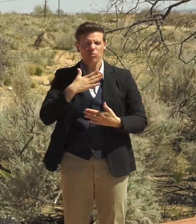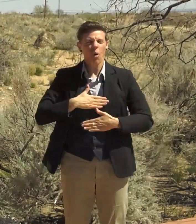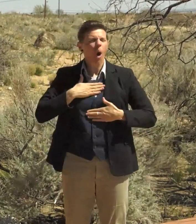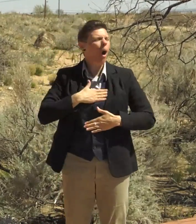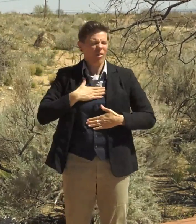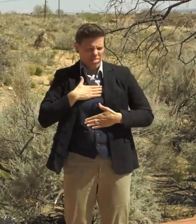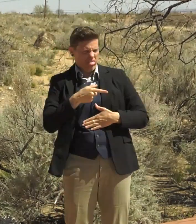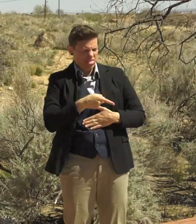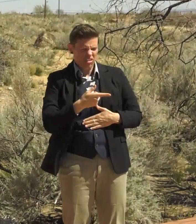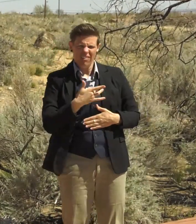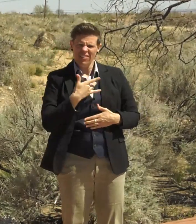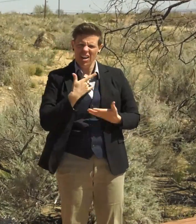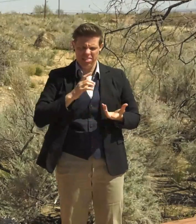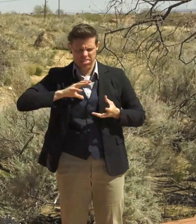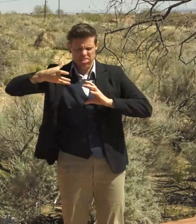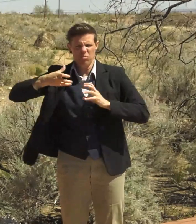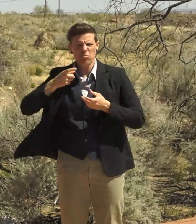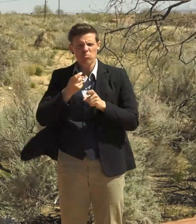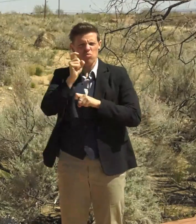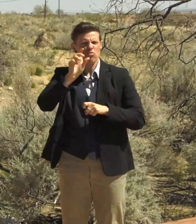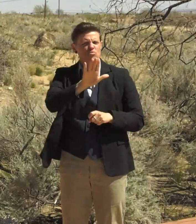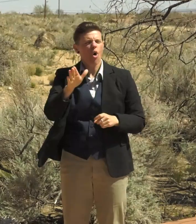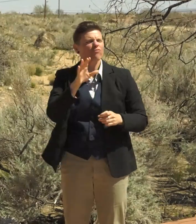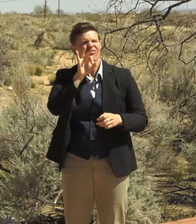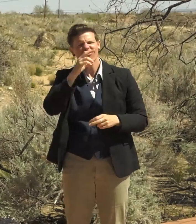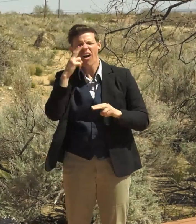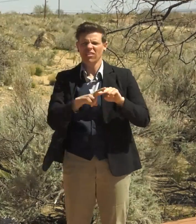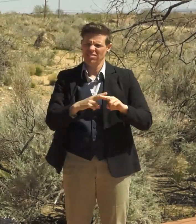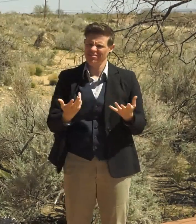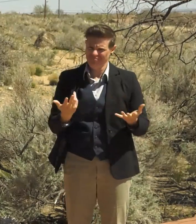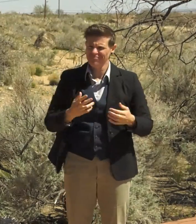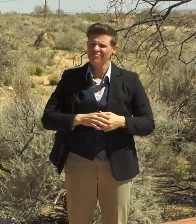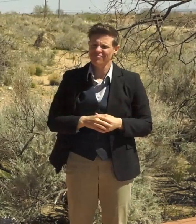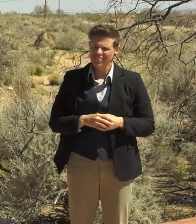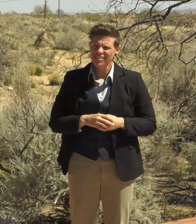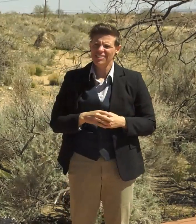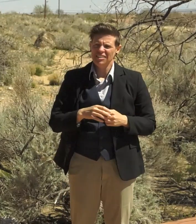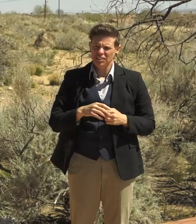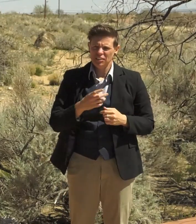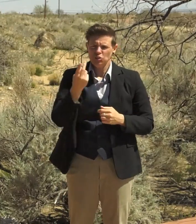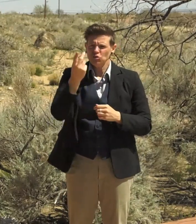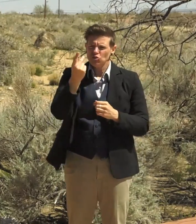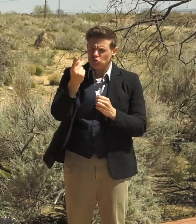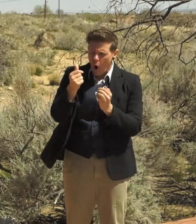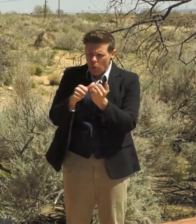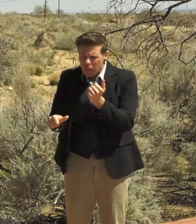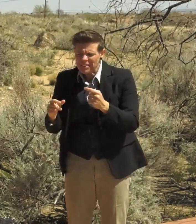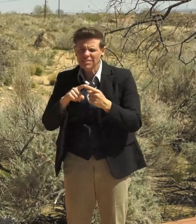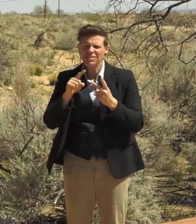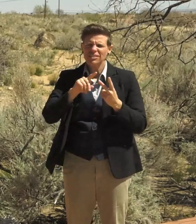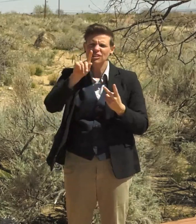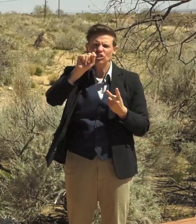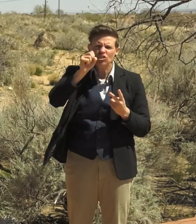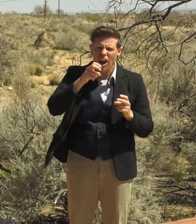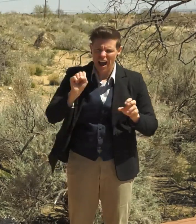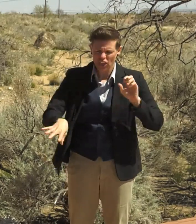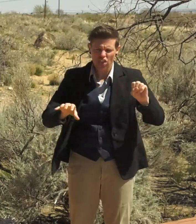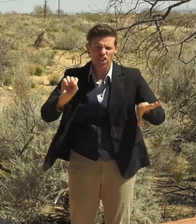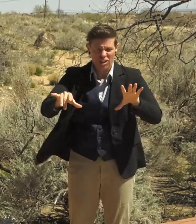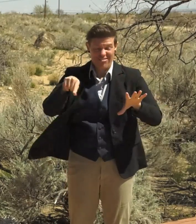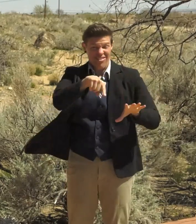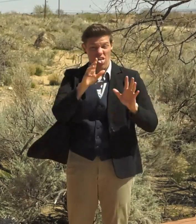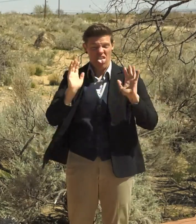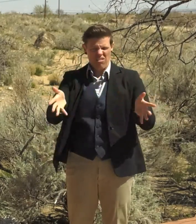kinds of waste, both dog waste and trash on the trails, have a negative impact to our wildlife and to our water quality. So it's